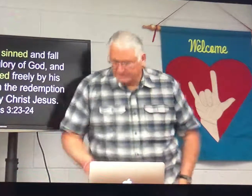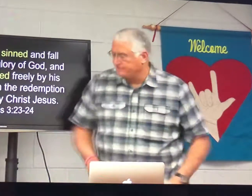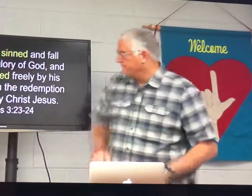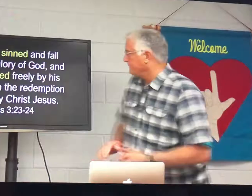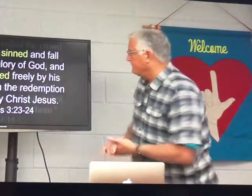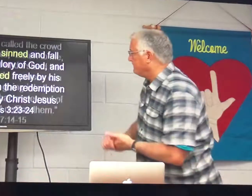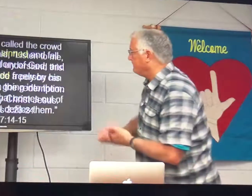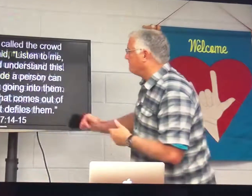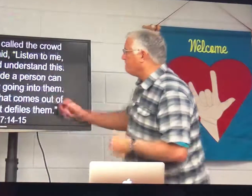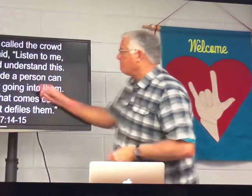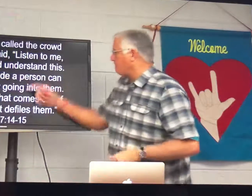all.